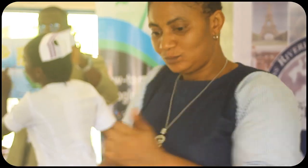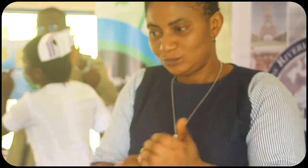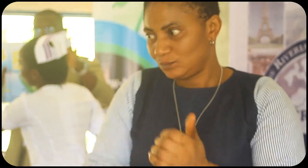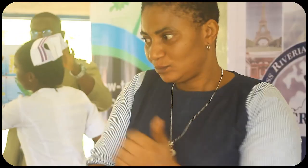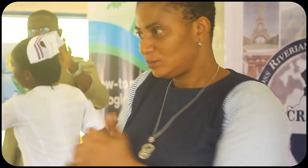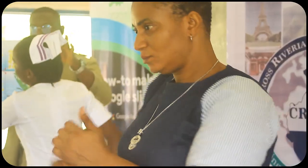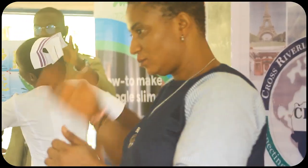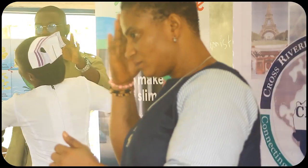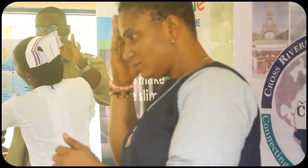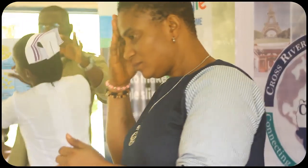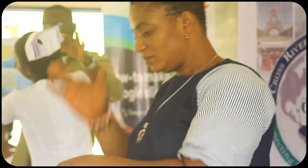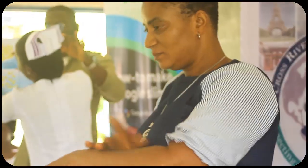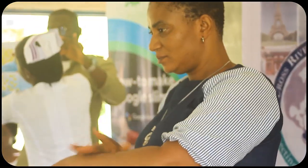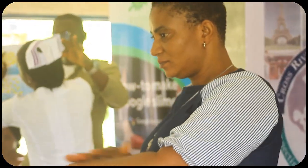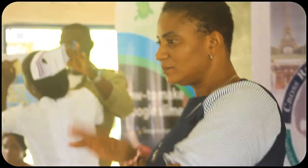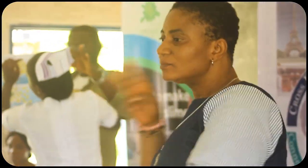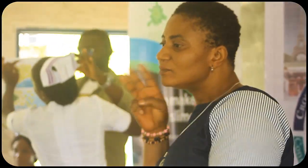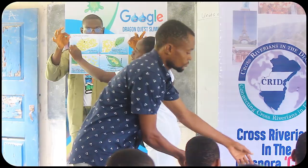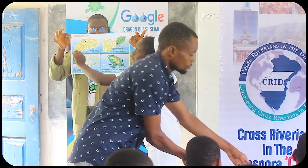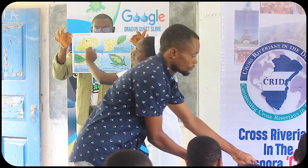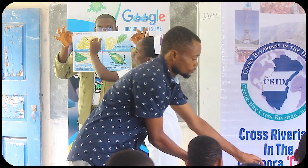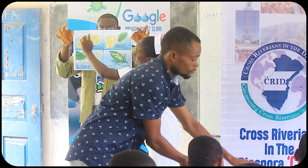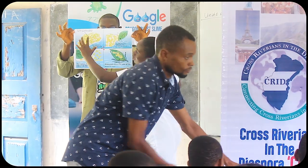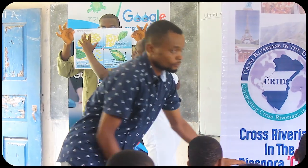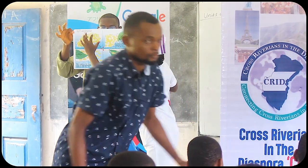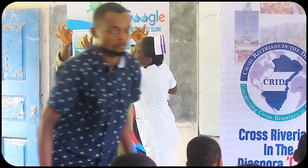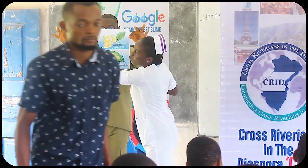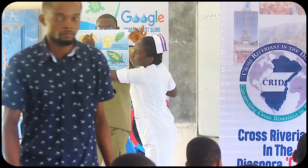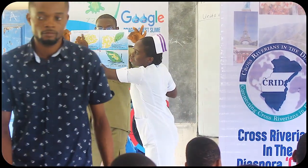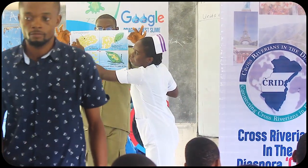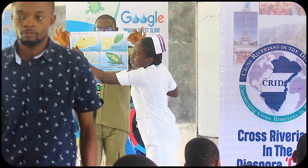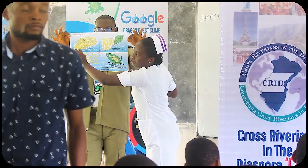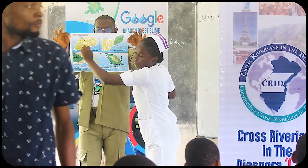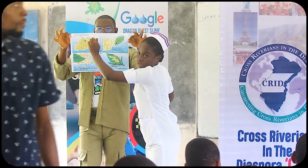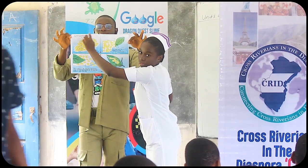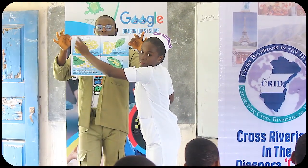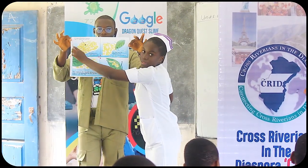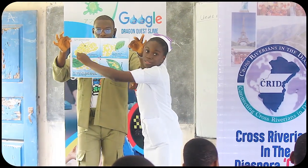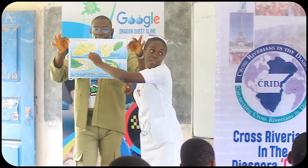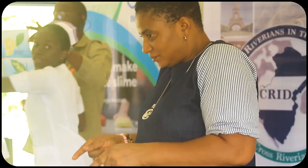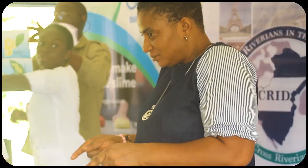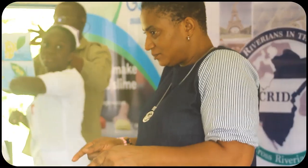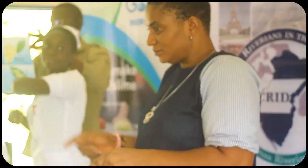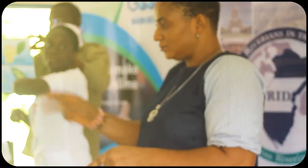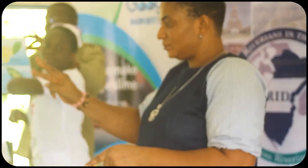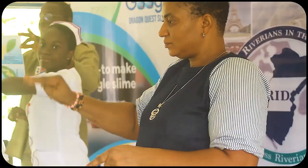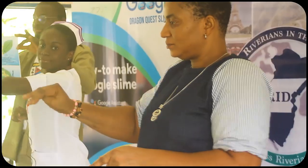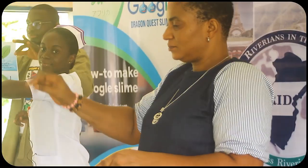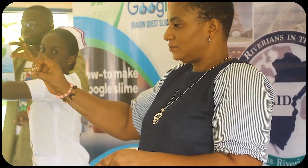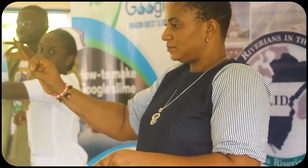in the fresh water. So these eggs are surrounded or they are enclosed in a membrane.